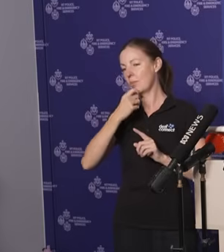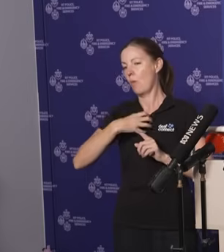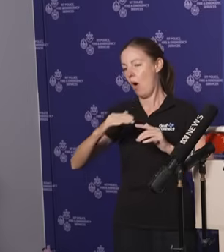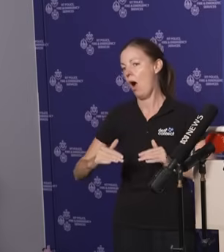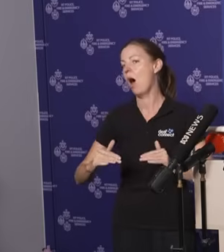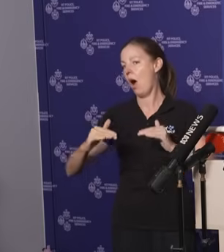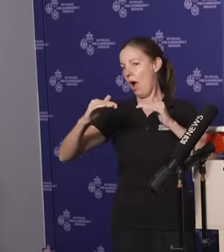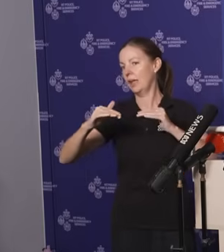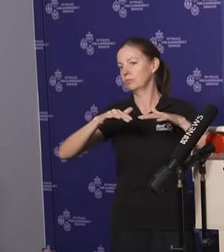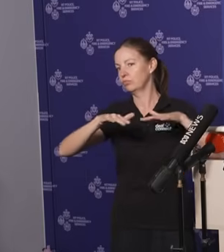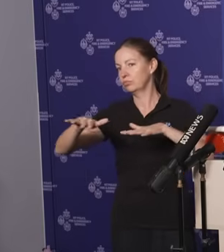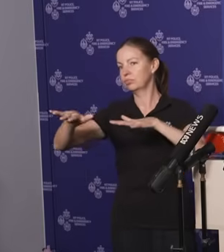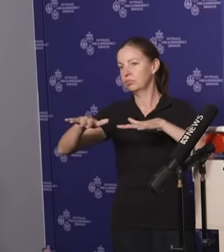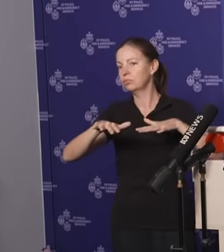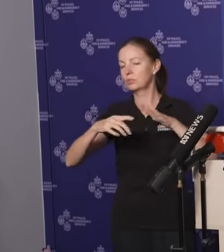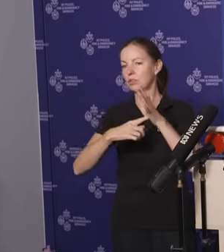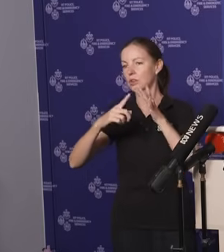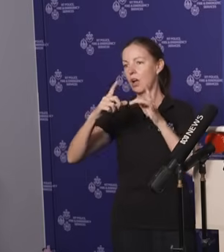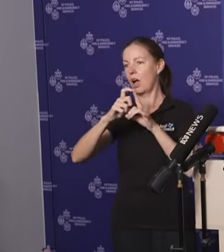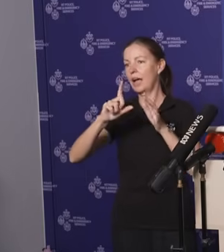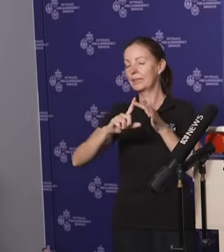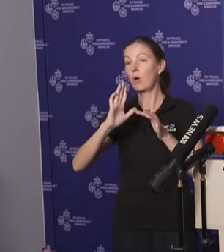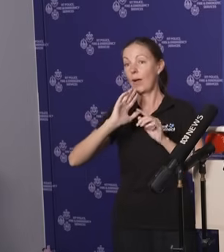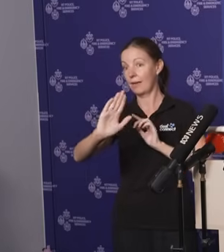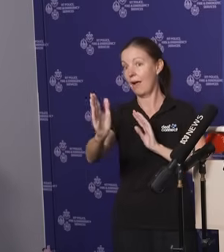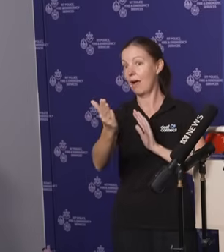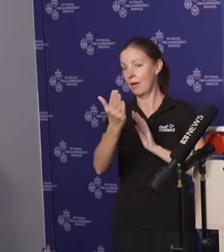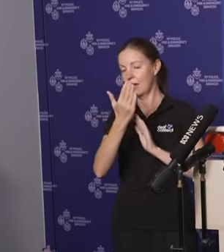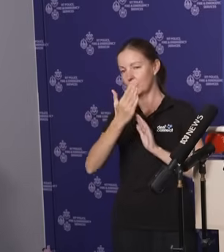Yep. As a tropical cyclone approaches the coast,